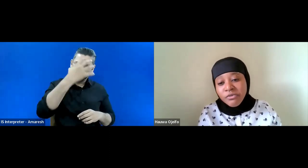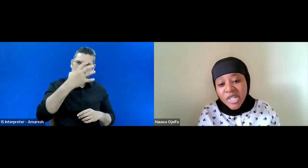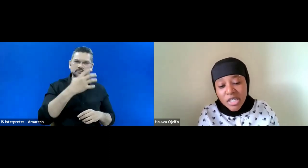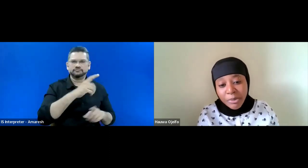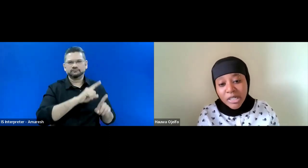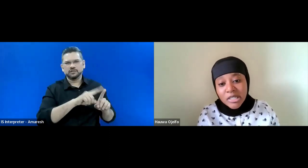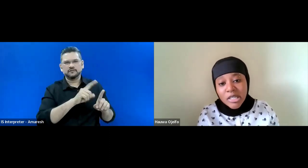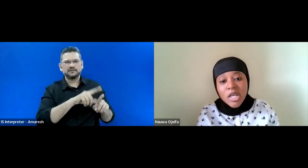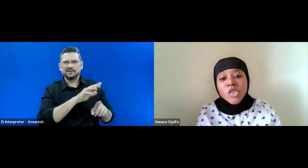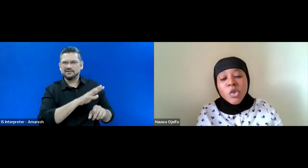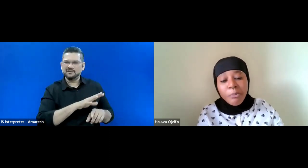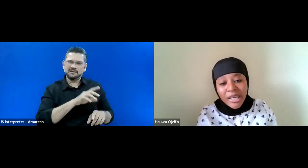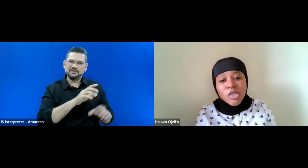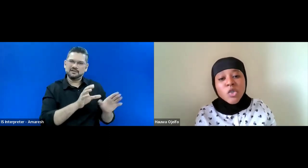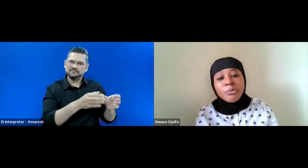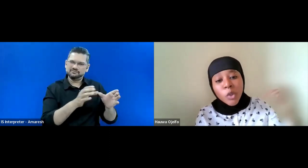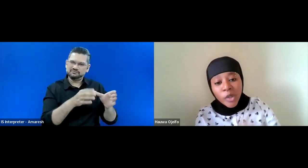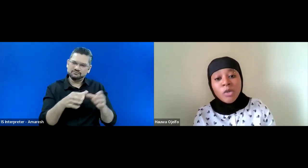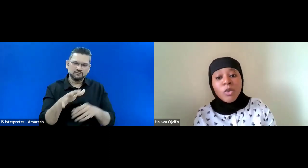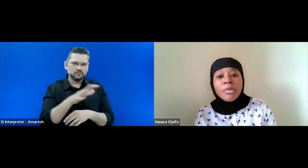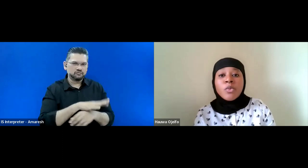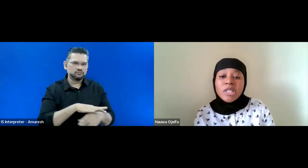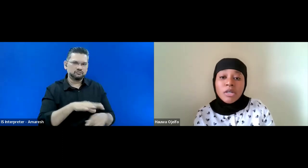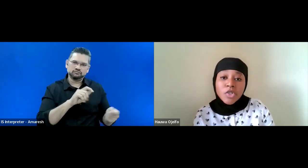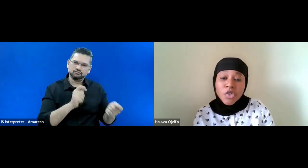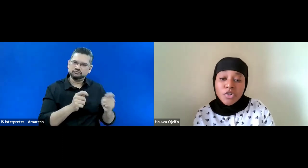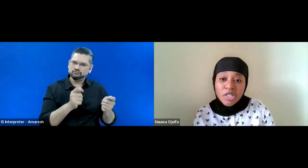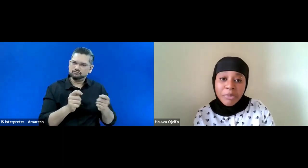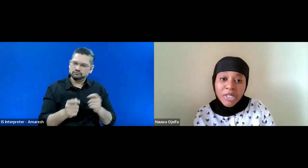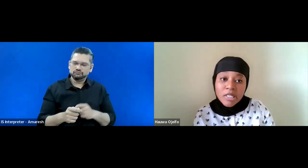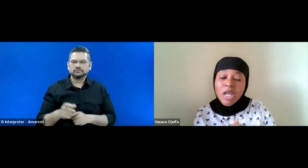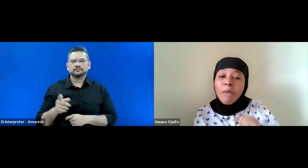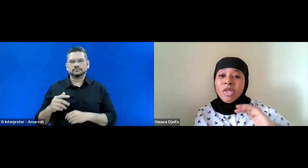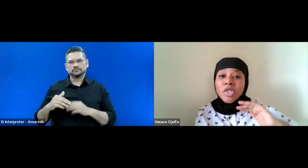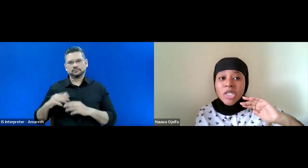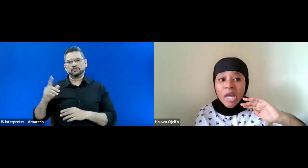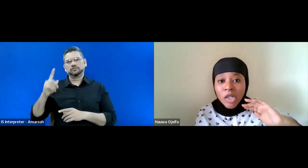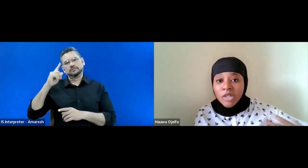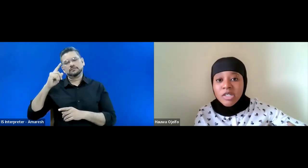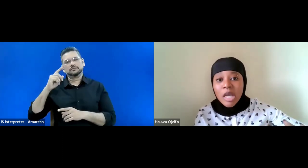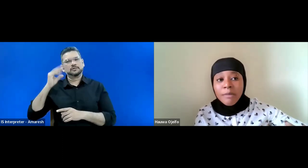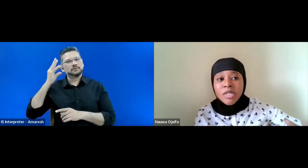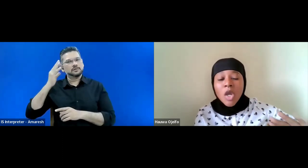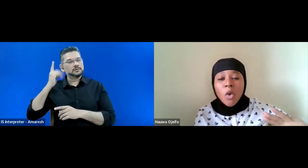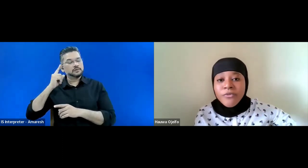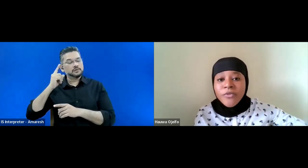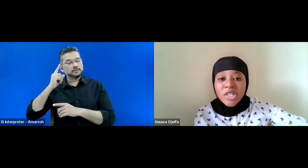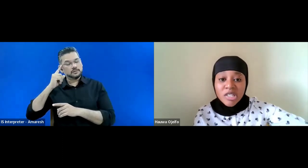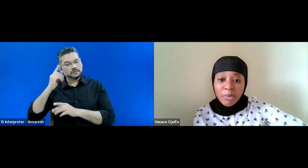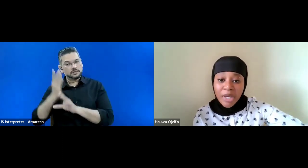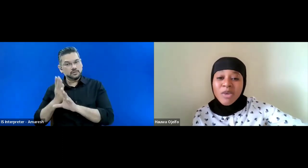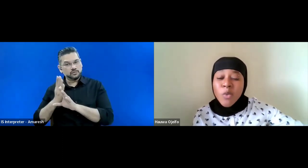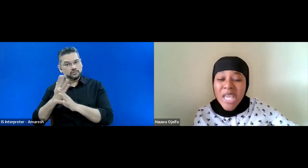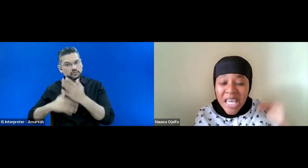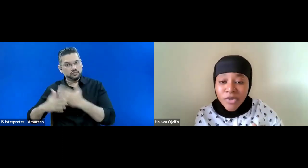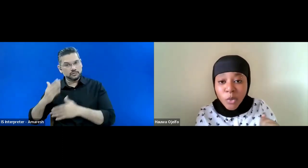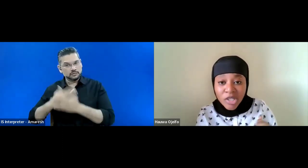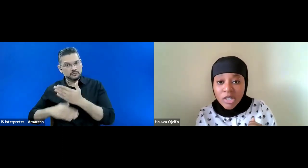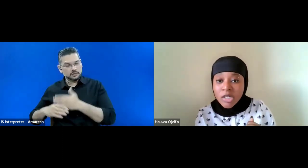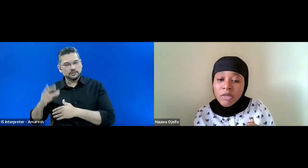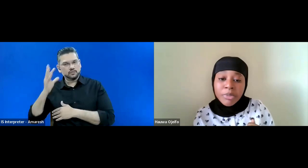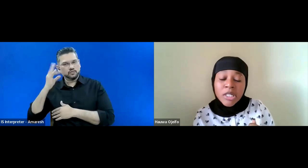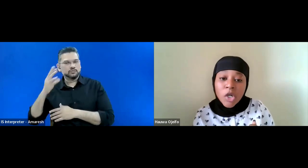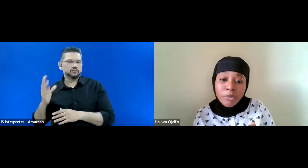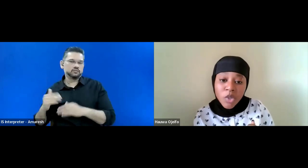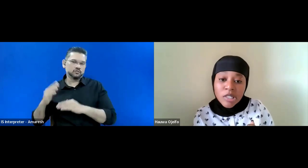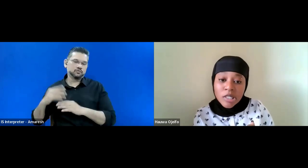are in charge of disabilities to begin to pull in women with psychosocial disabilities, because a lot of times we are furthest behind, even